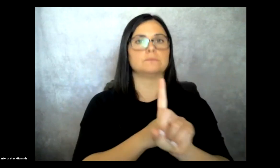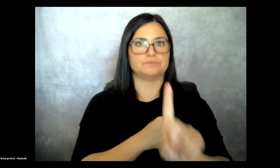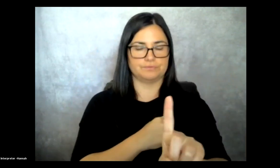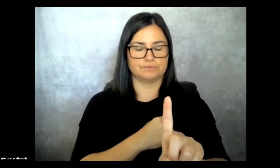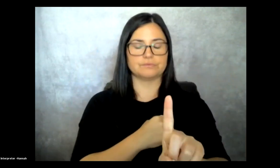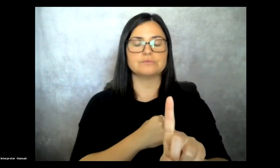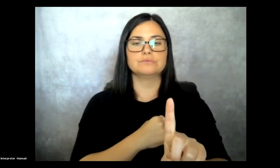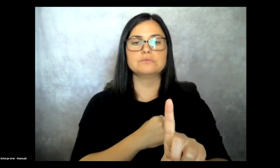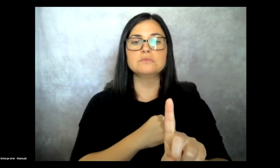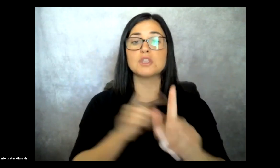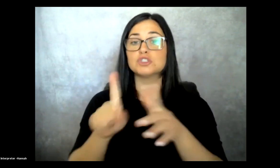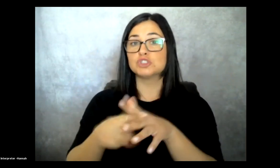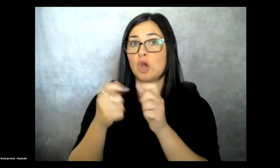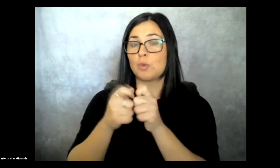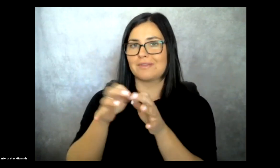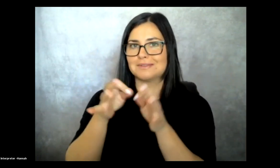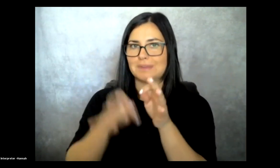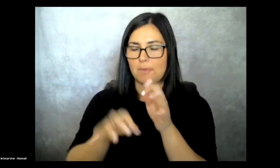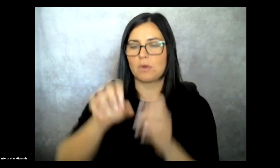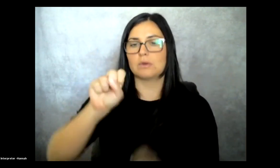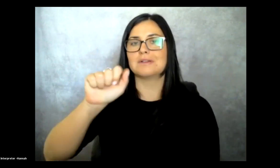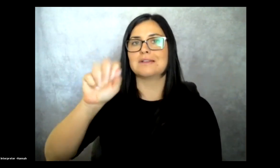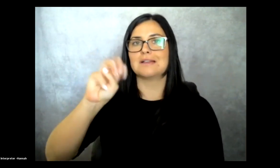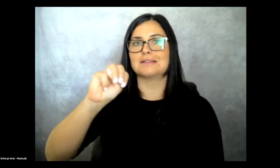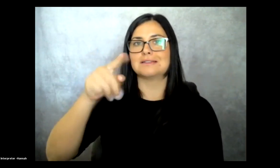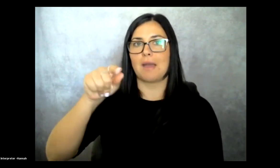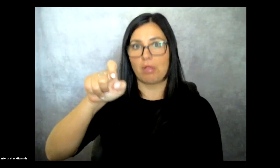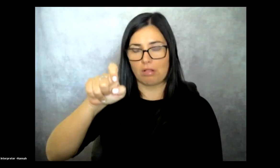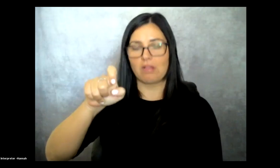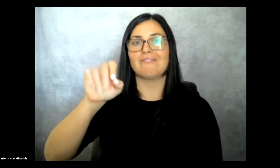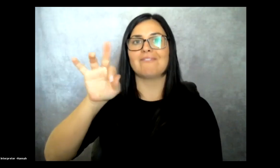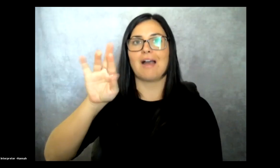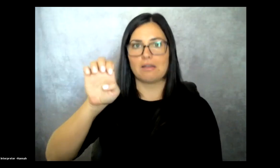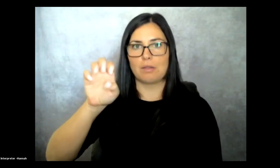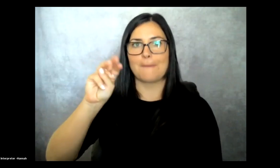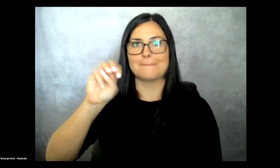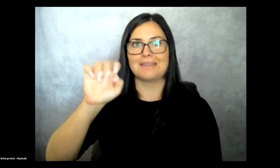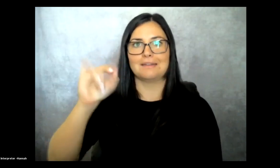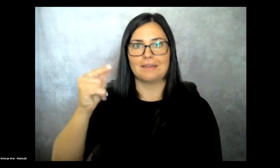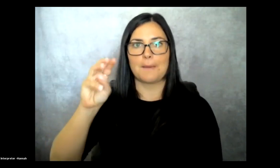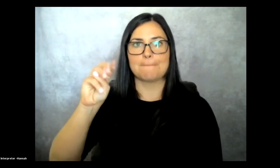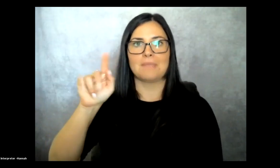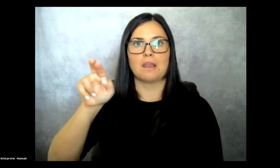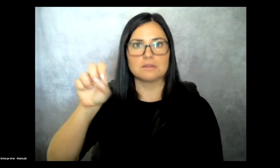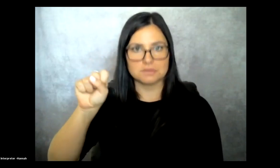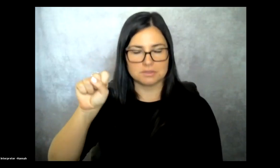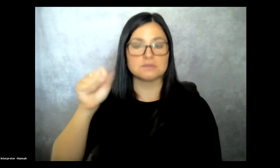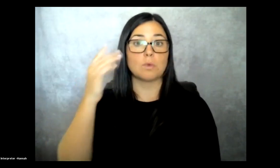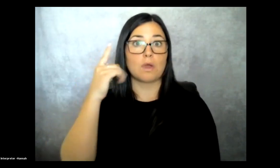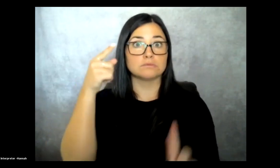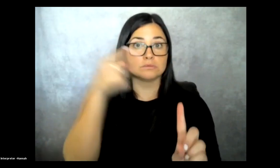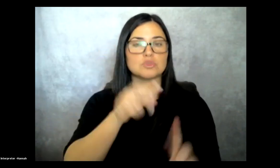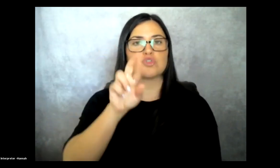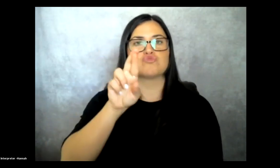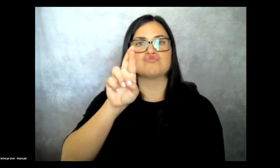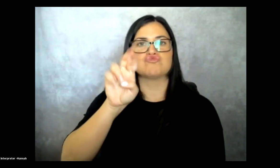work on the sample file meeting minutes. And all we're trying to do is use the reading order tool to